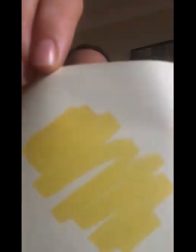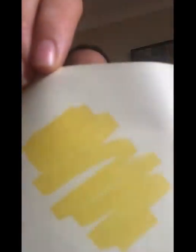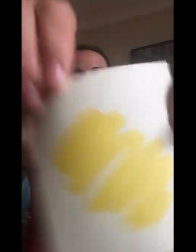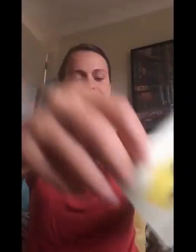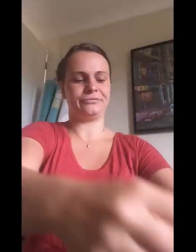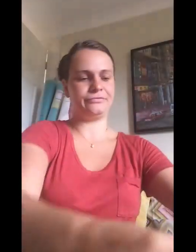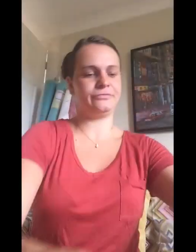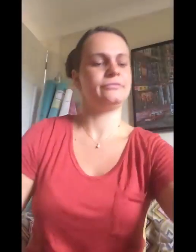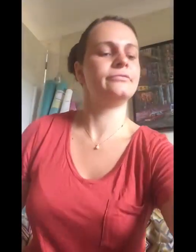yellow.